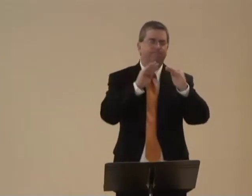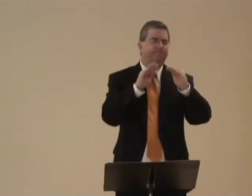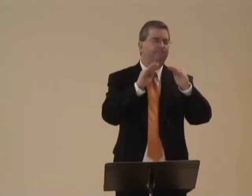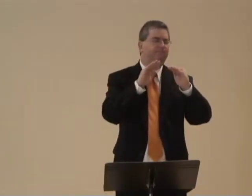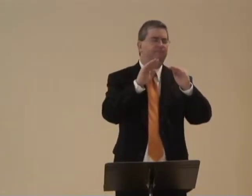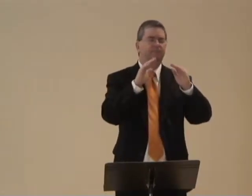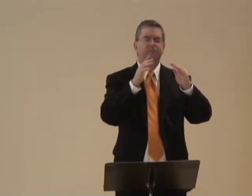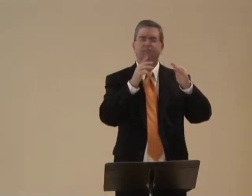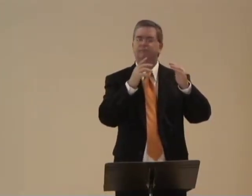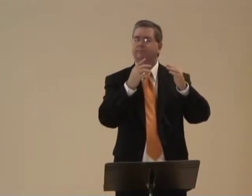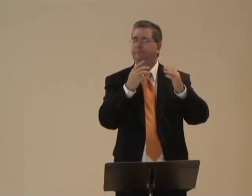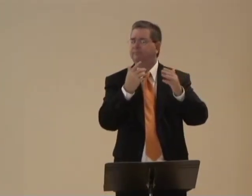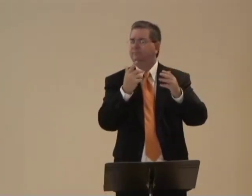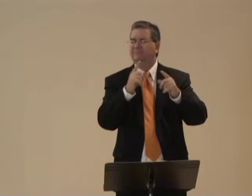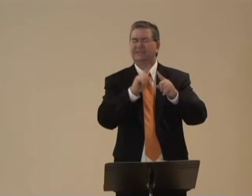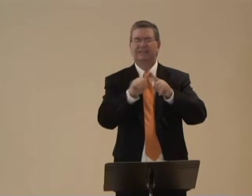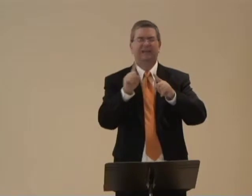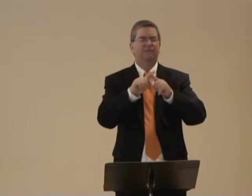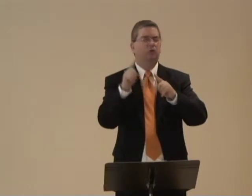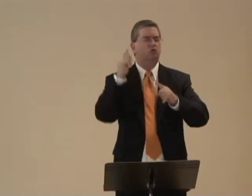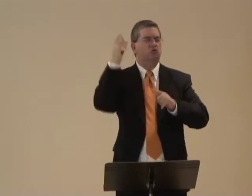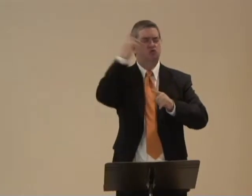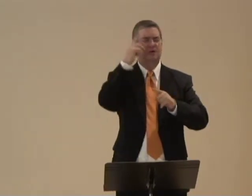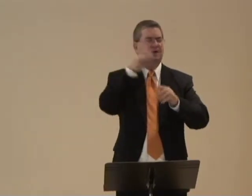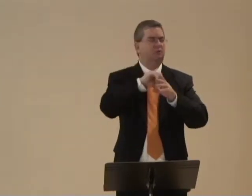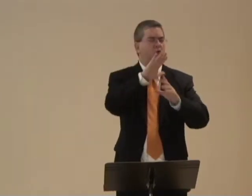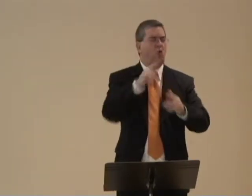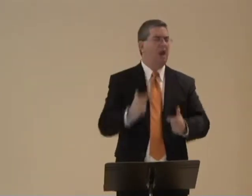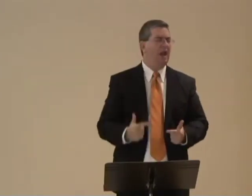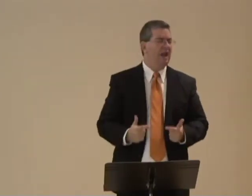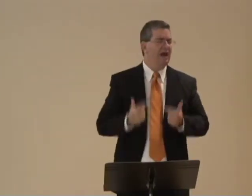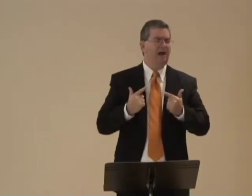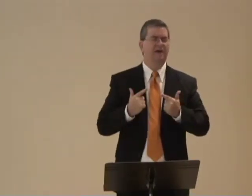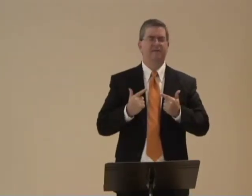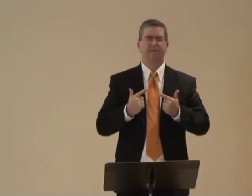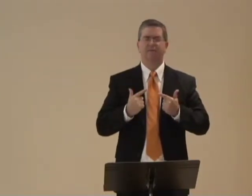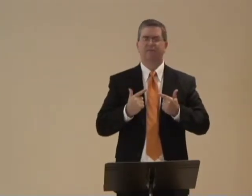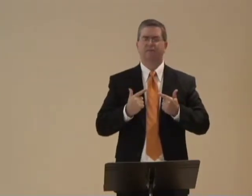And know that you are helping us with our struggles and challenges we face in life.